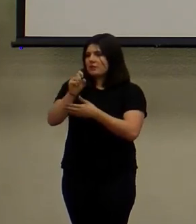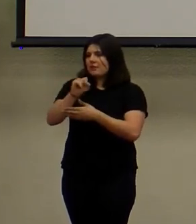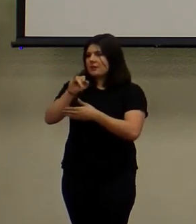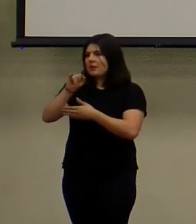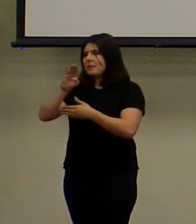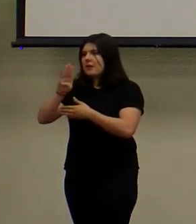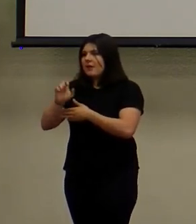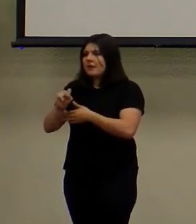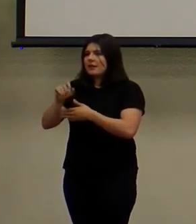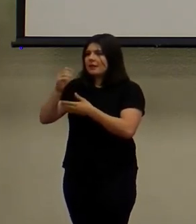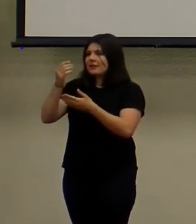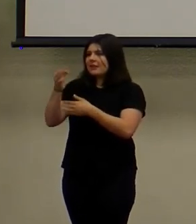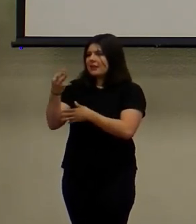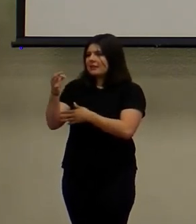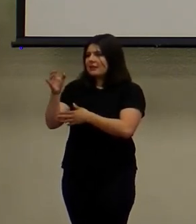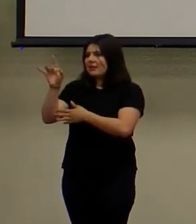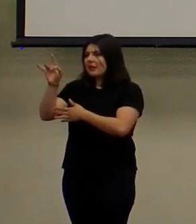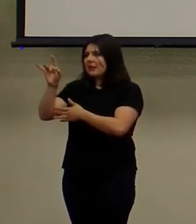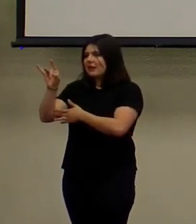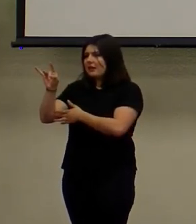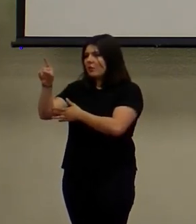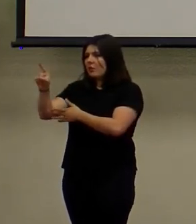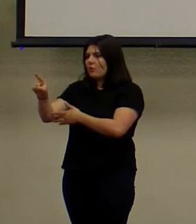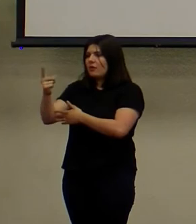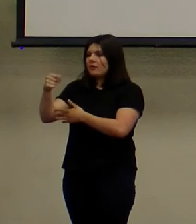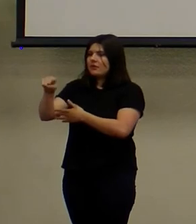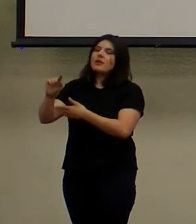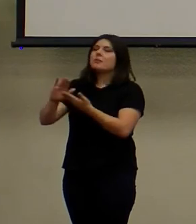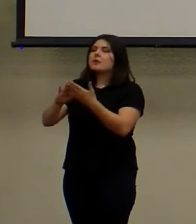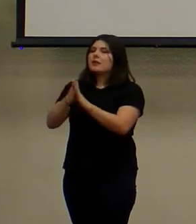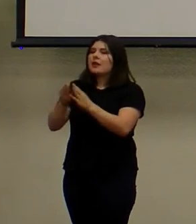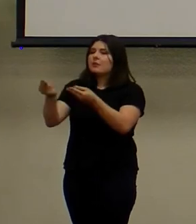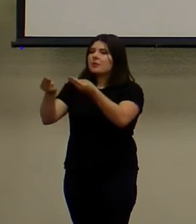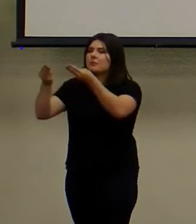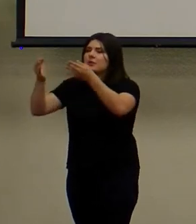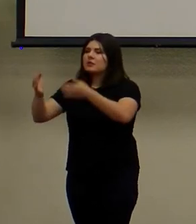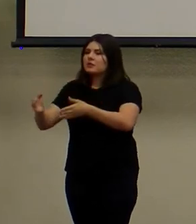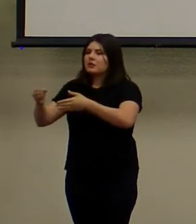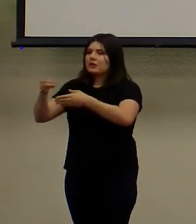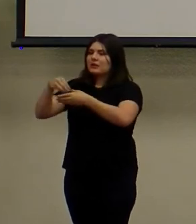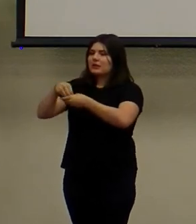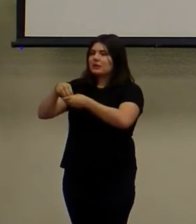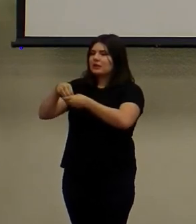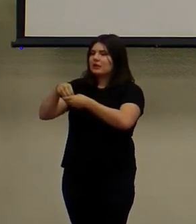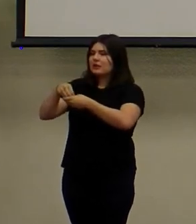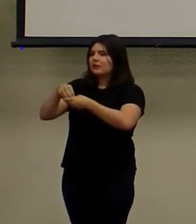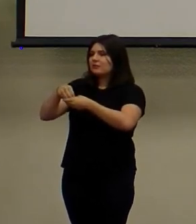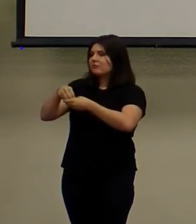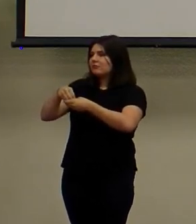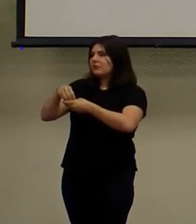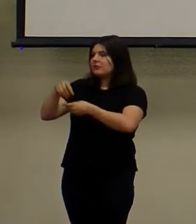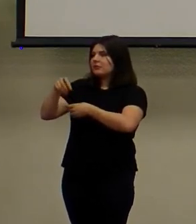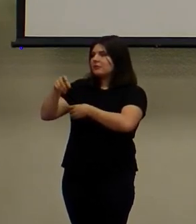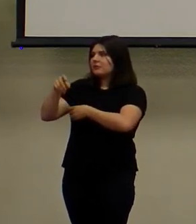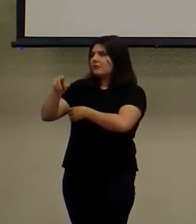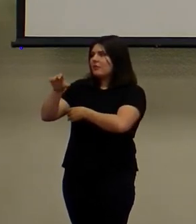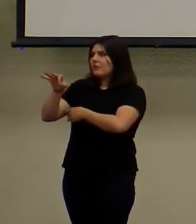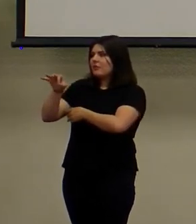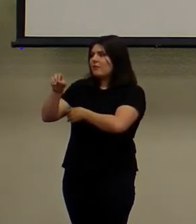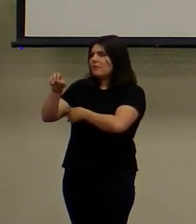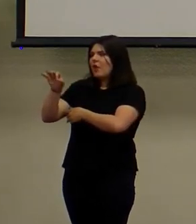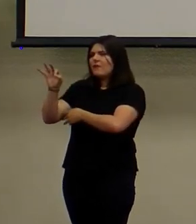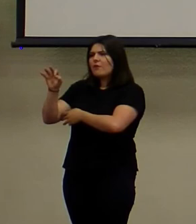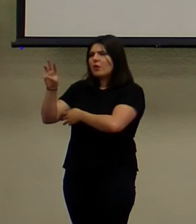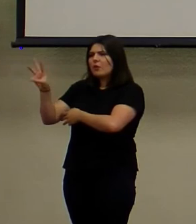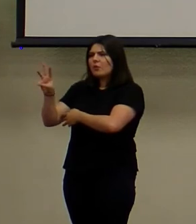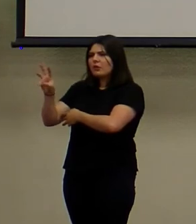1981. After graduation, he became a minister in the Midtown Church in Fort Worth, Texas, where they served until